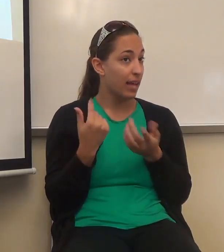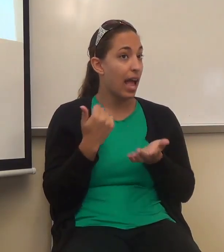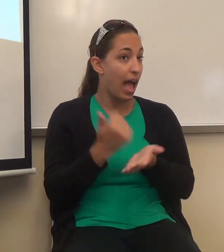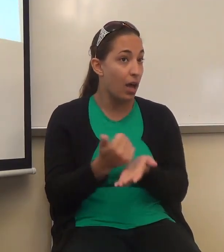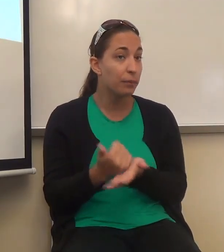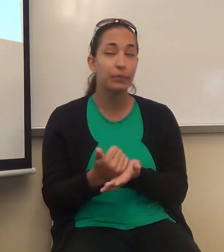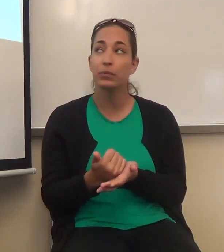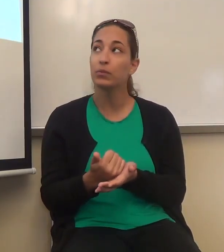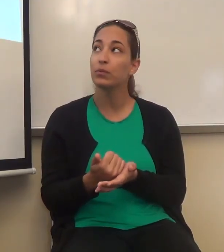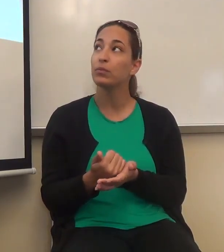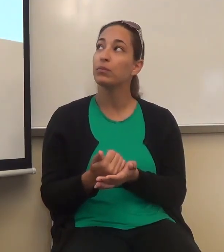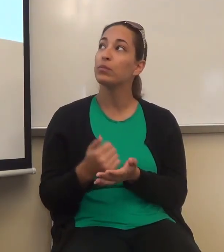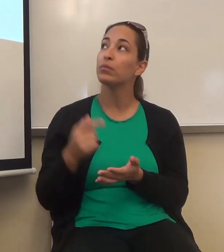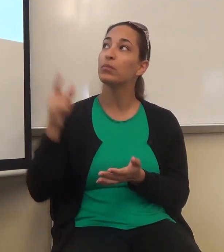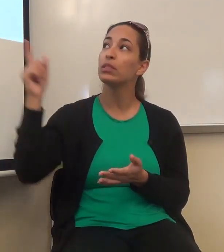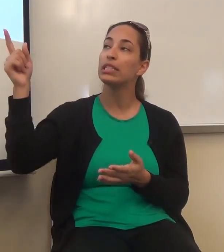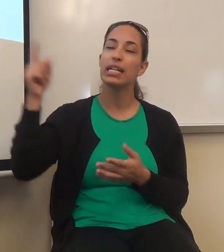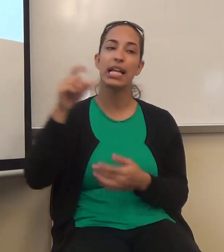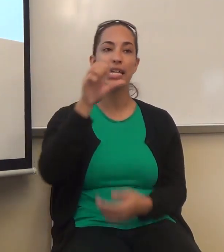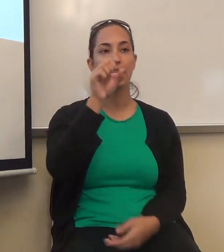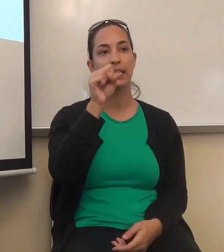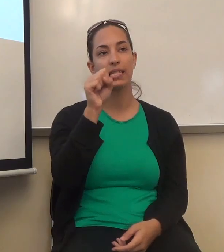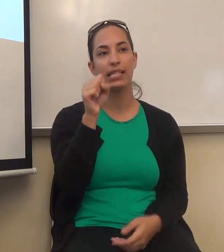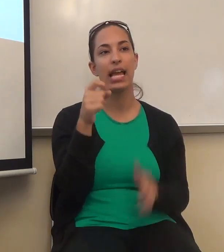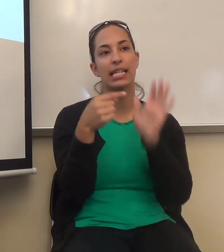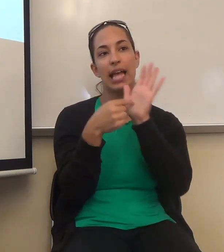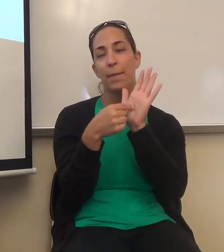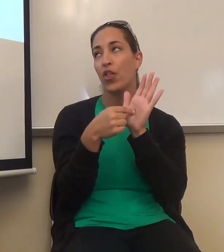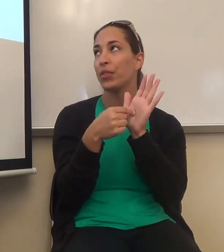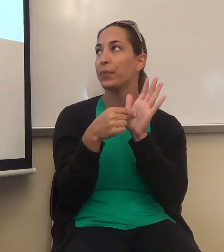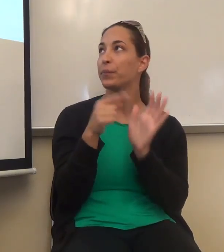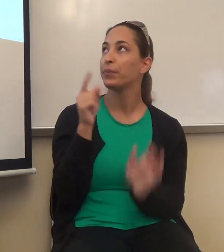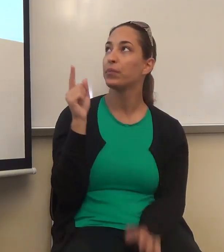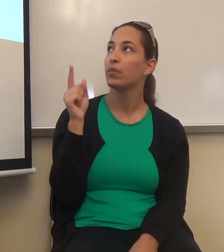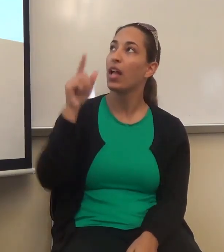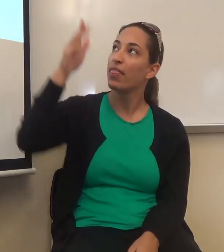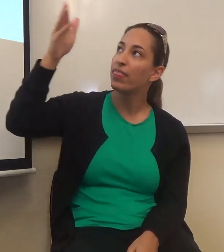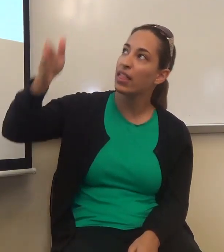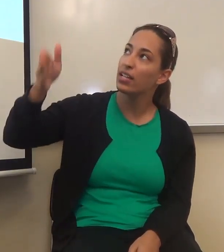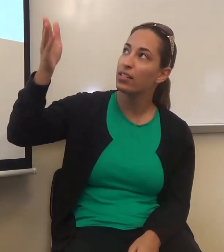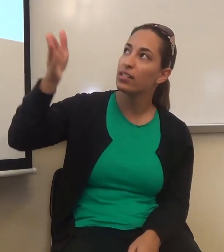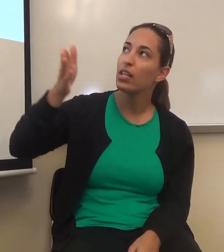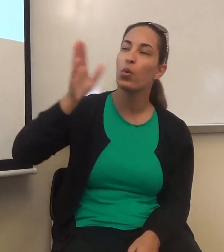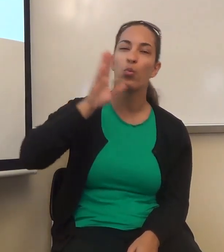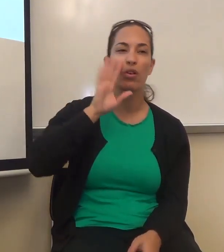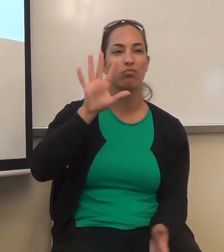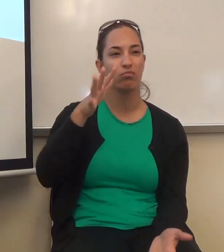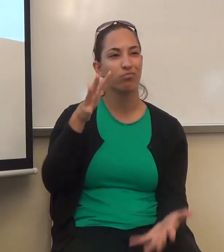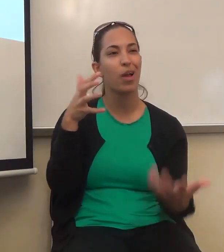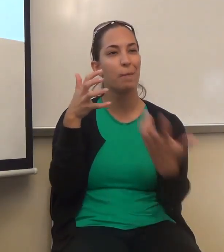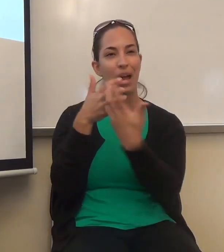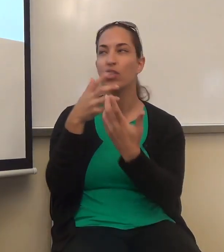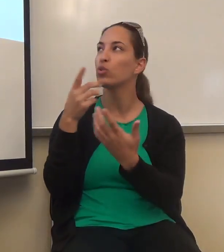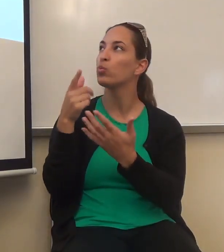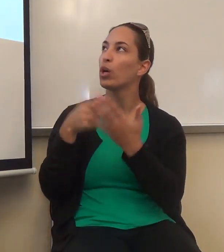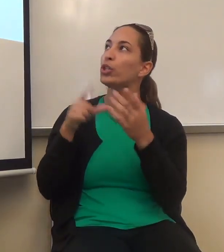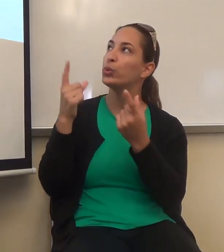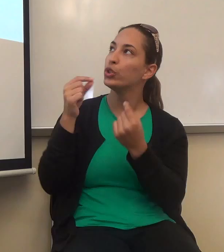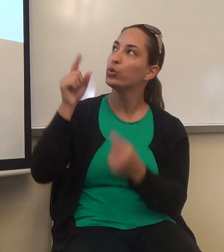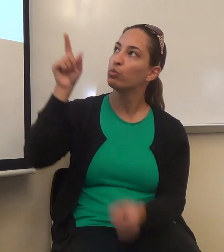is your sample. This, of course, is gonna pretty much match what you do up here. See